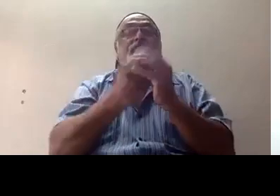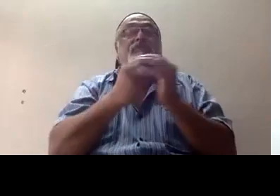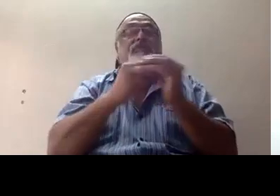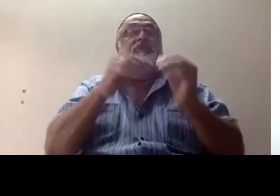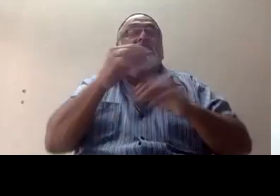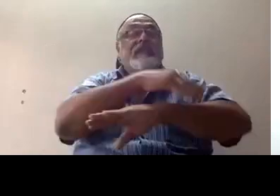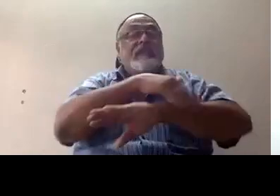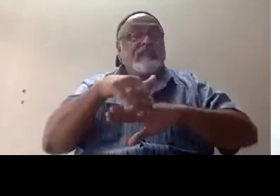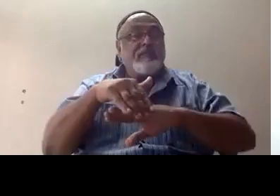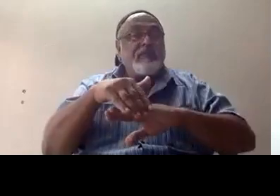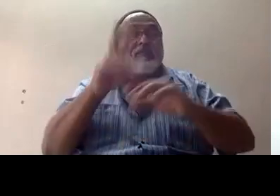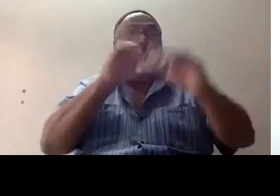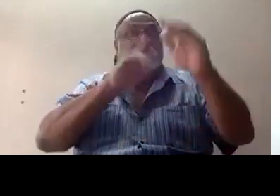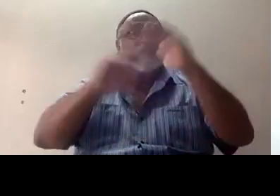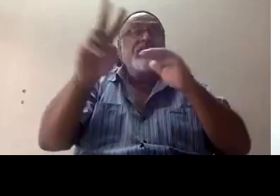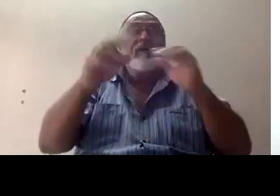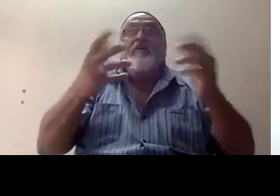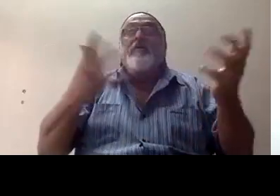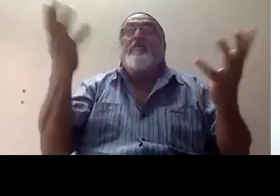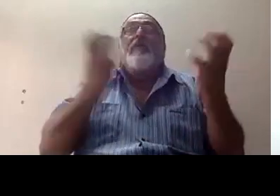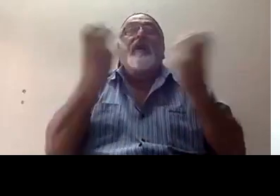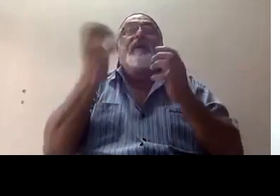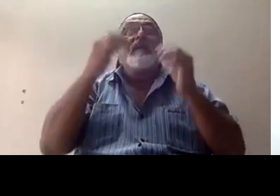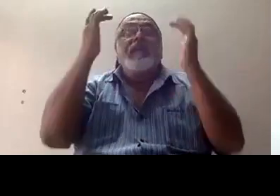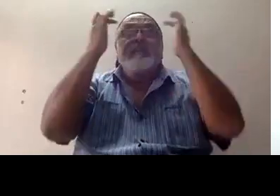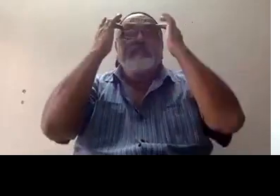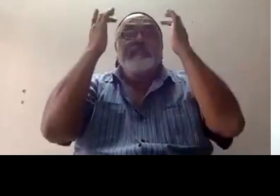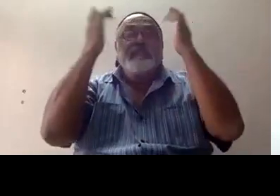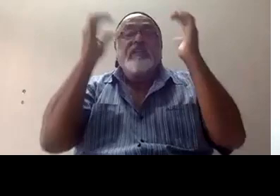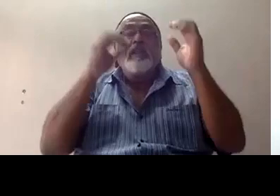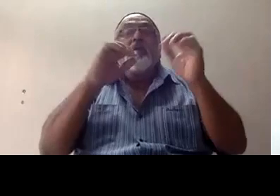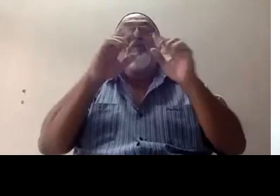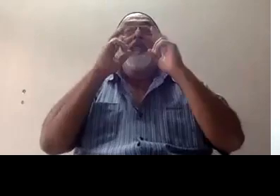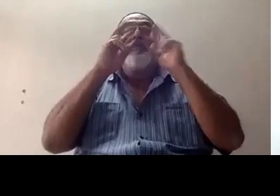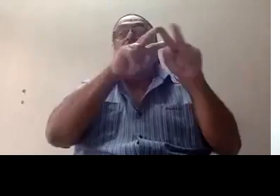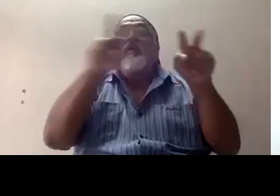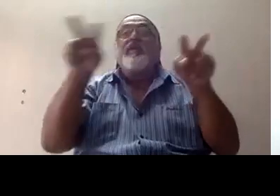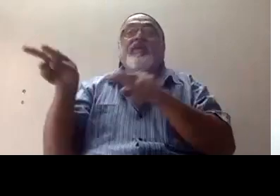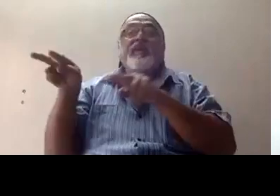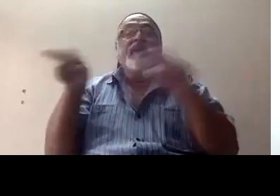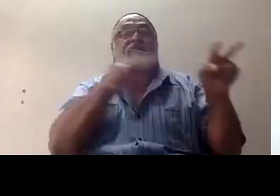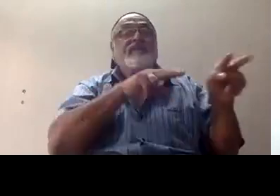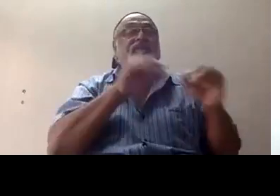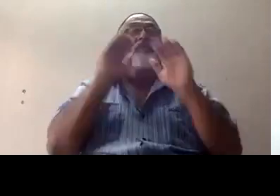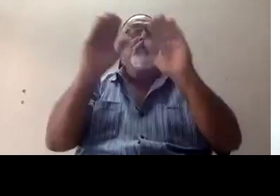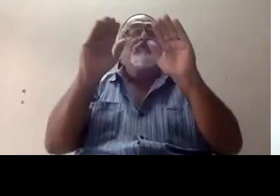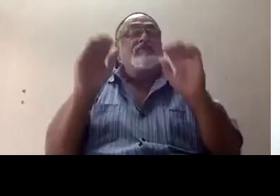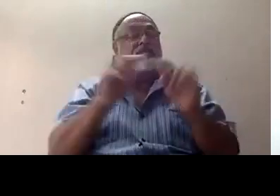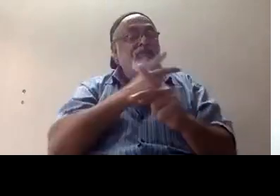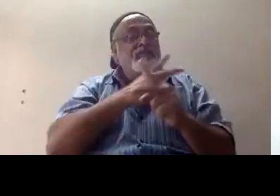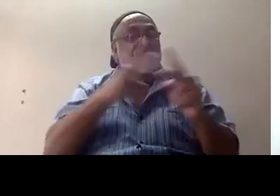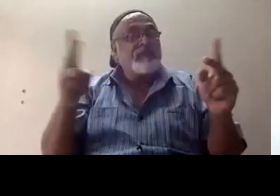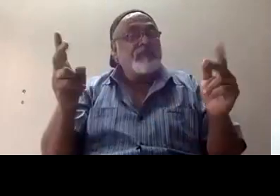market intelligence, and monitoring support to be seen as artisans and entrepreneurs with disabilities. She was